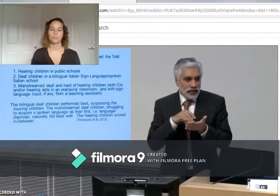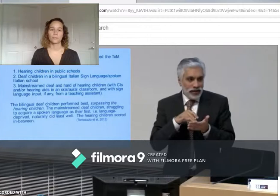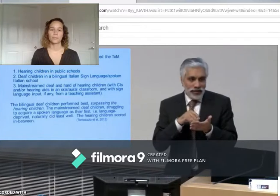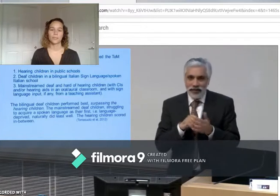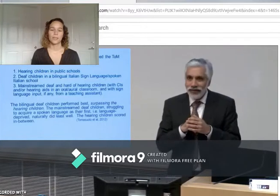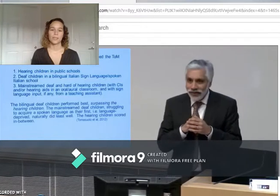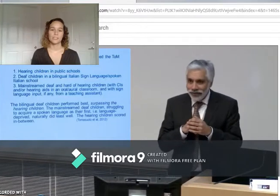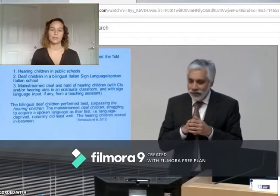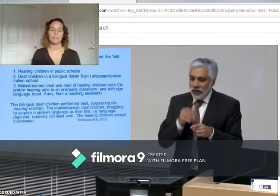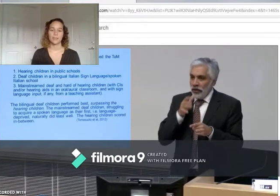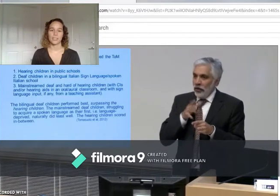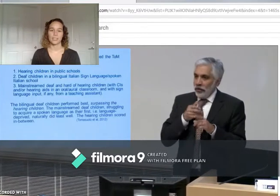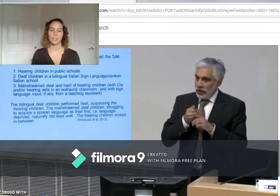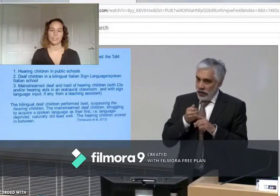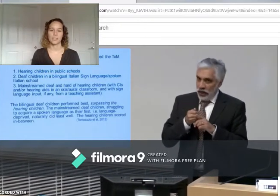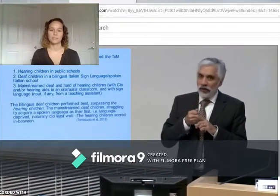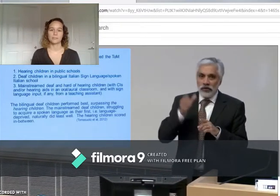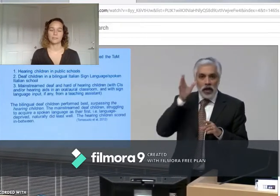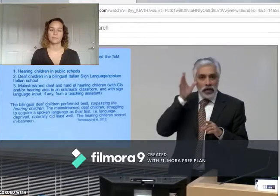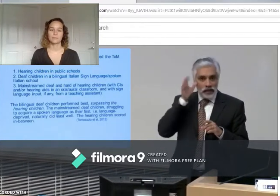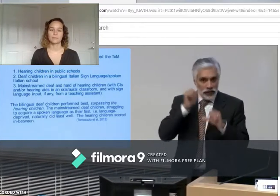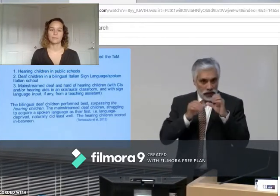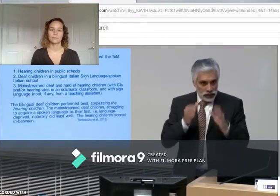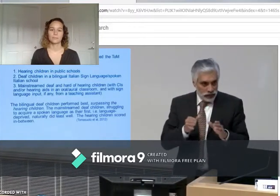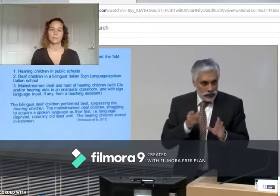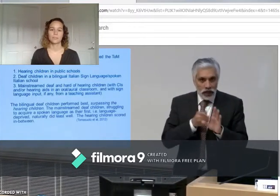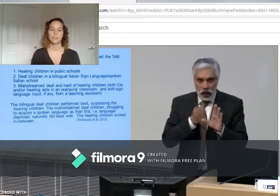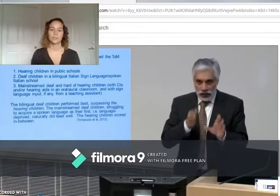well. It's a really fascinating study.